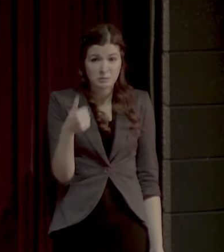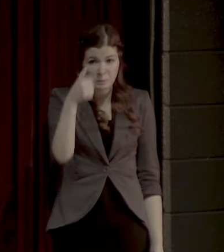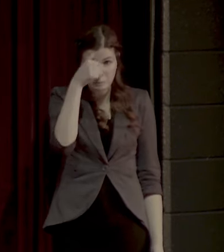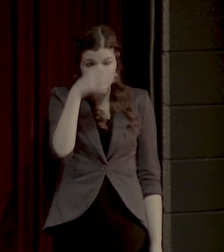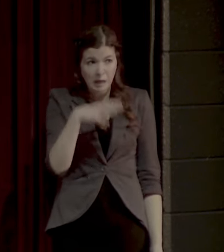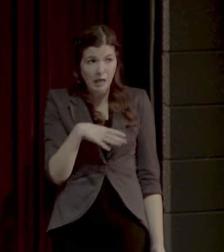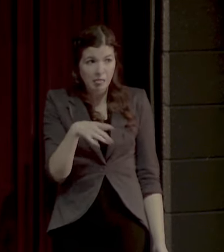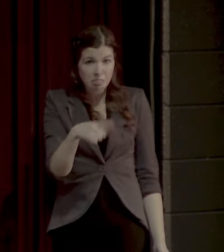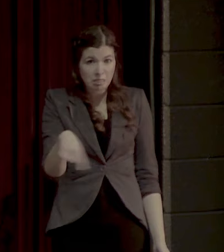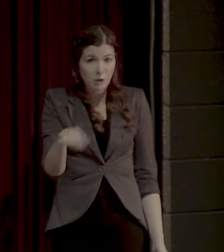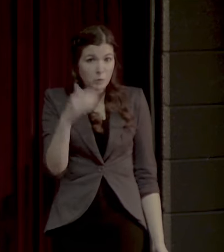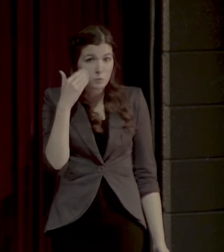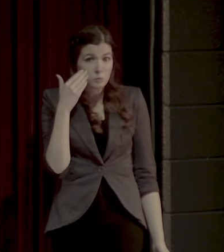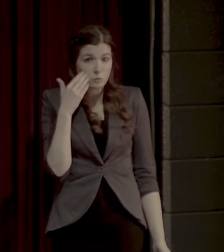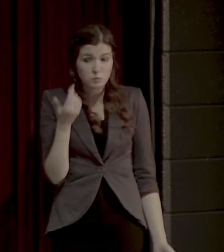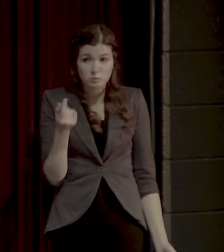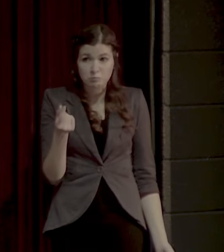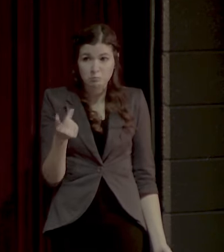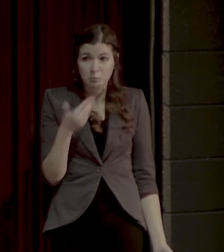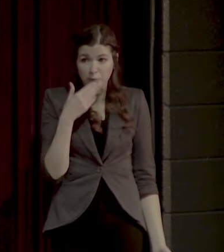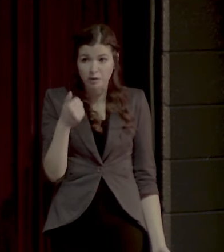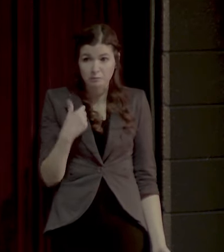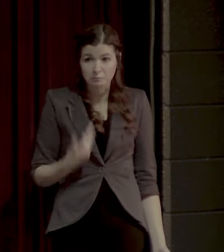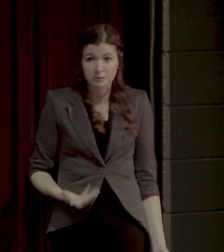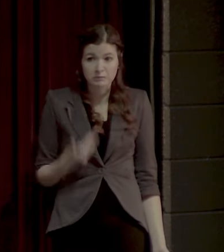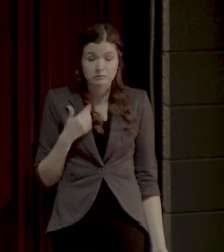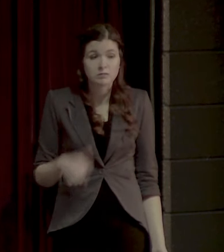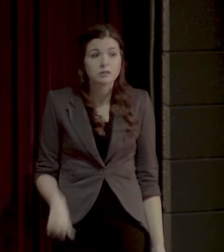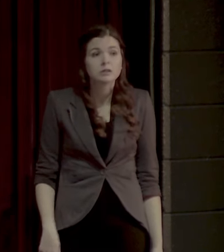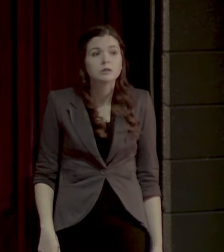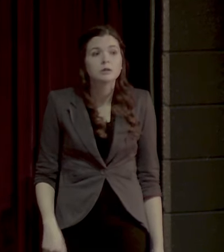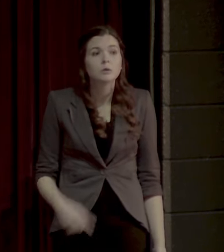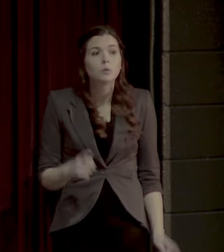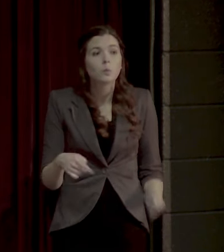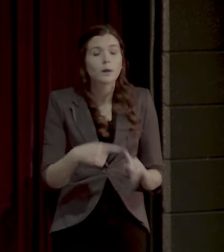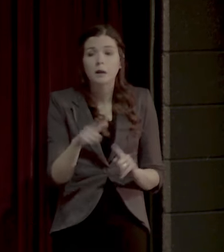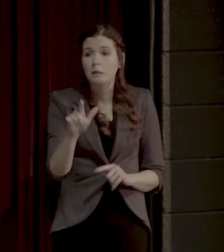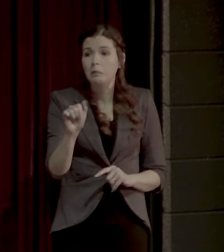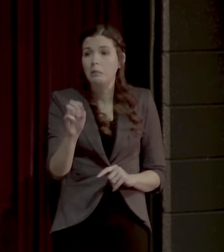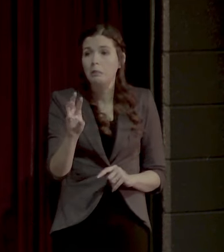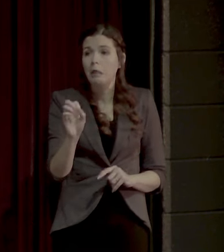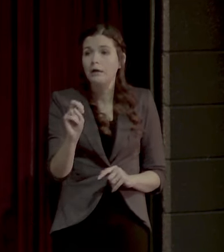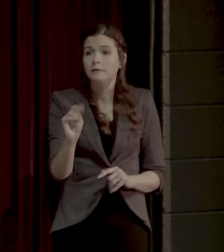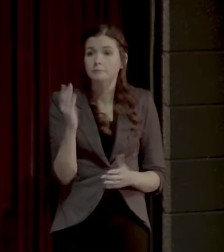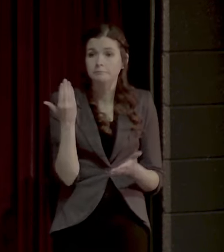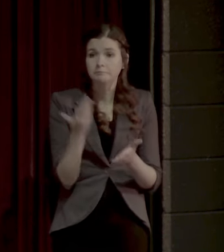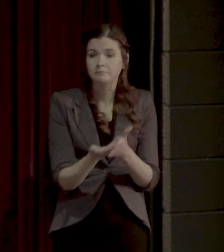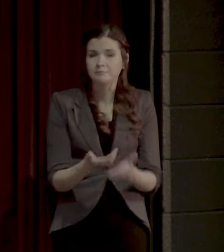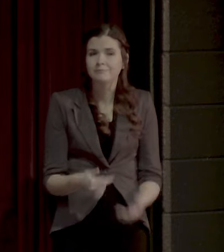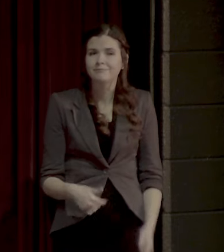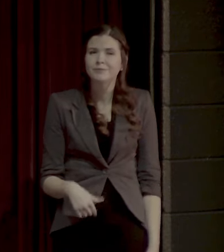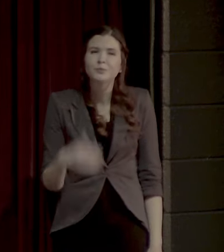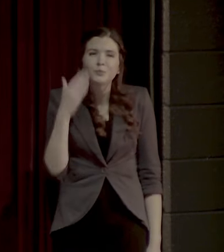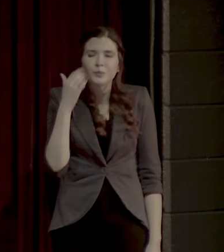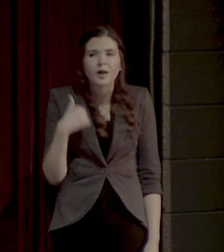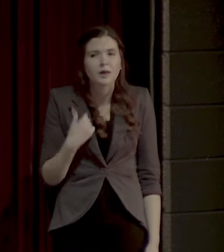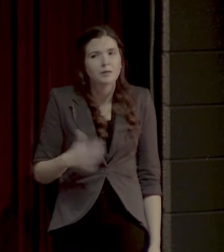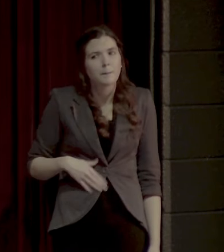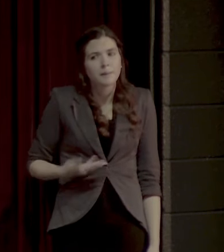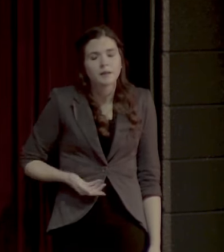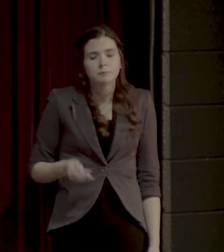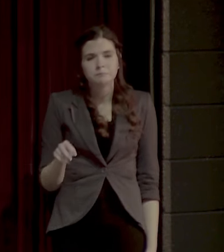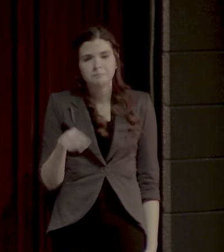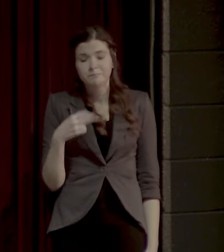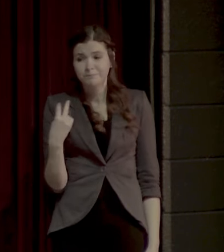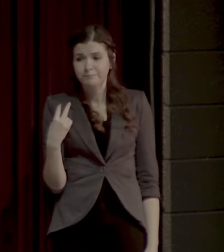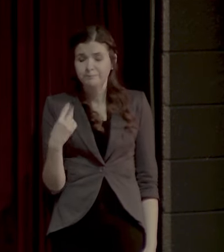what they were doing much better than I did. And when Lawson got there, I think he could tell I was upset, and he looked